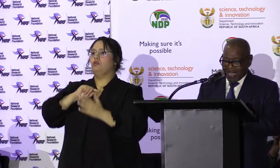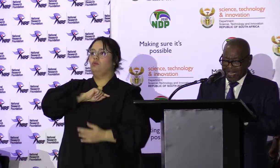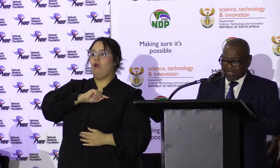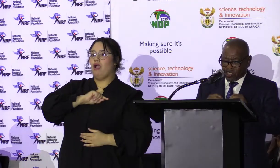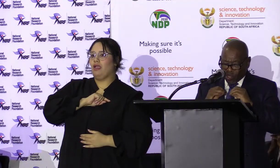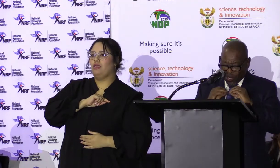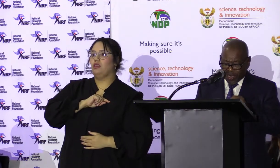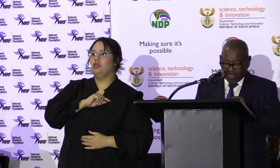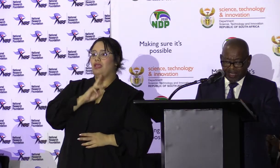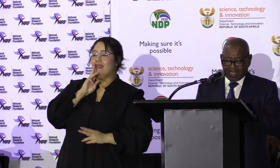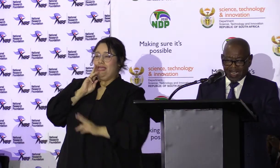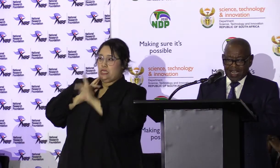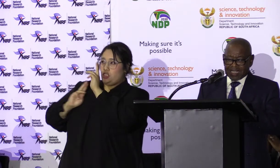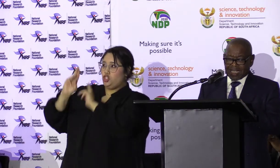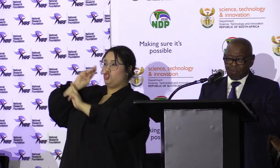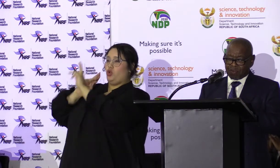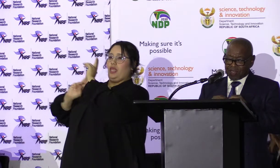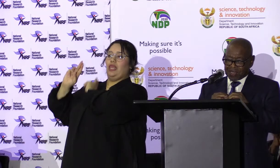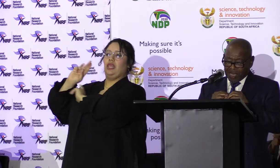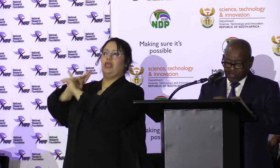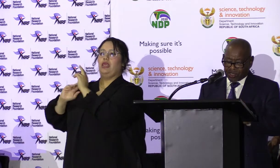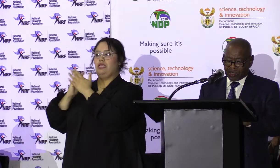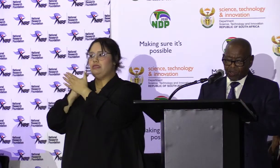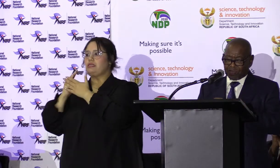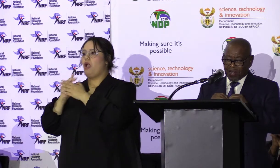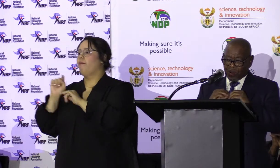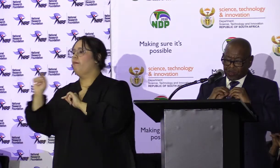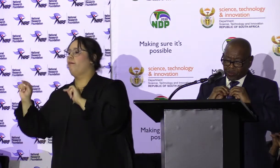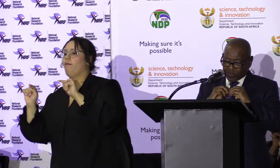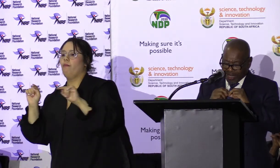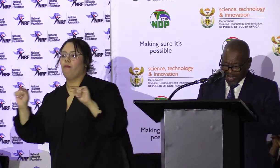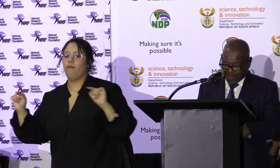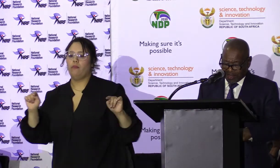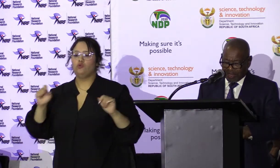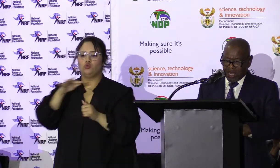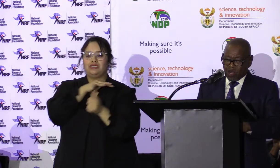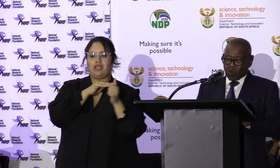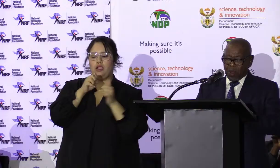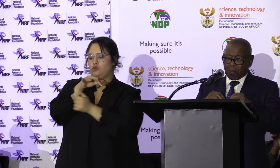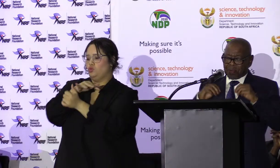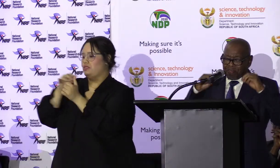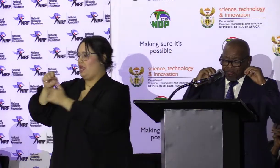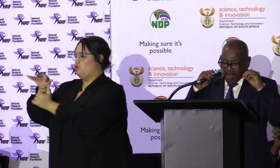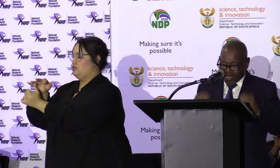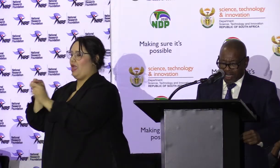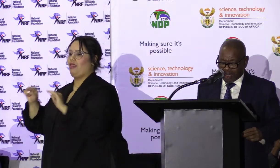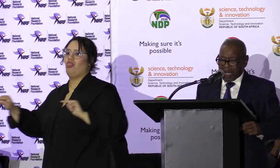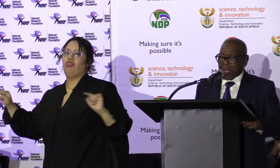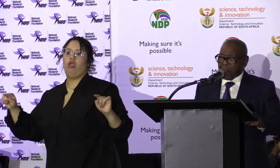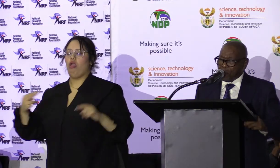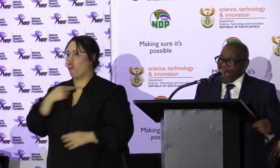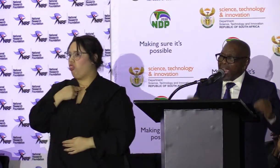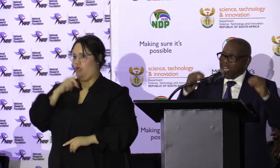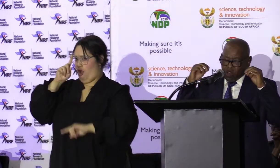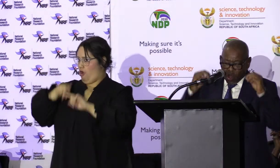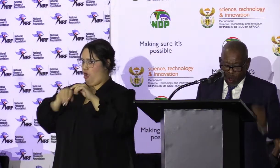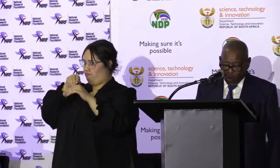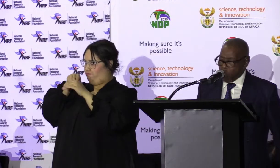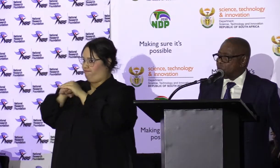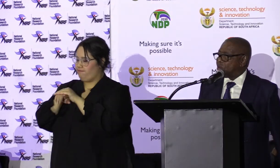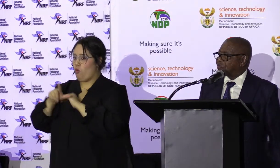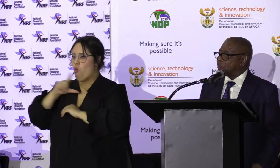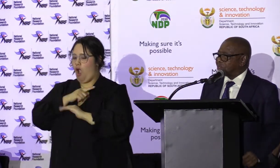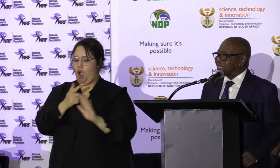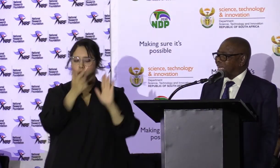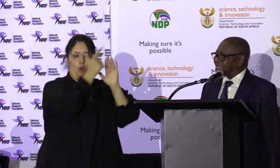because historically, some of the sections of our society were prevented by